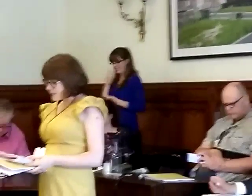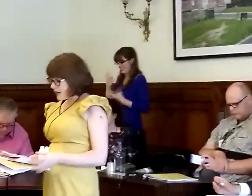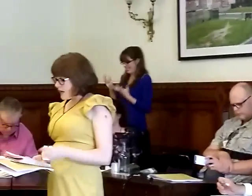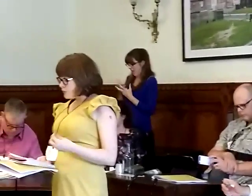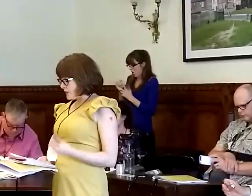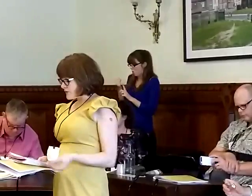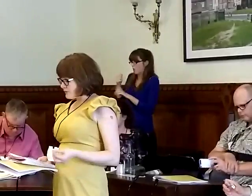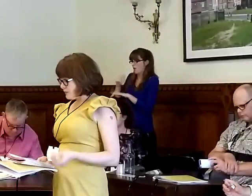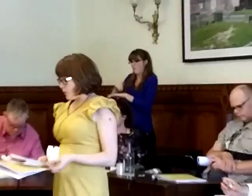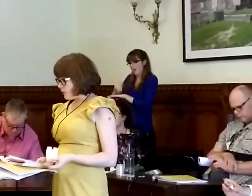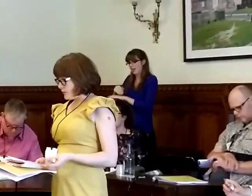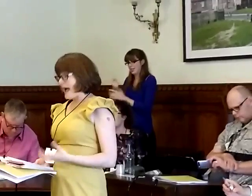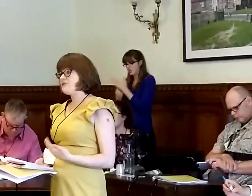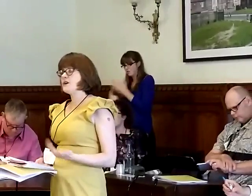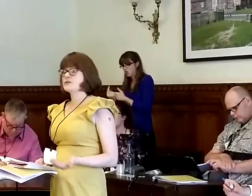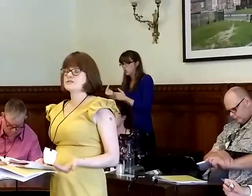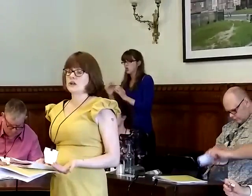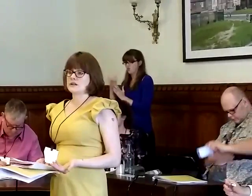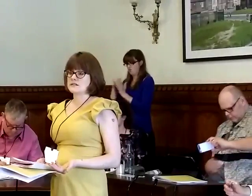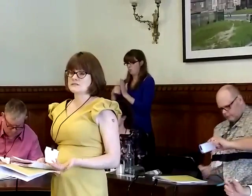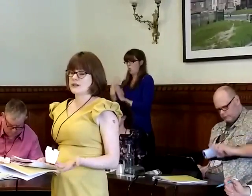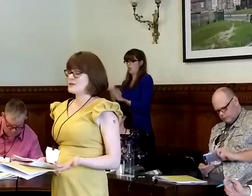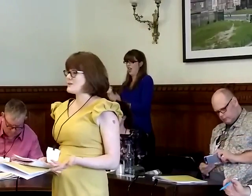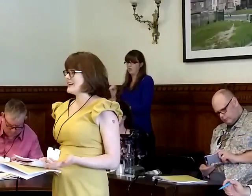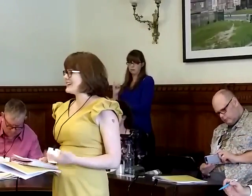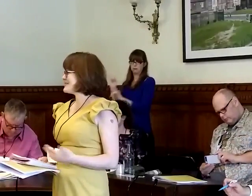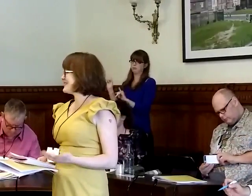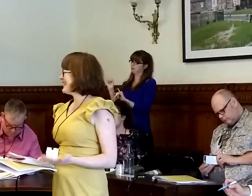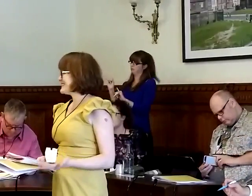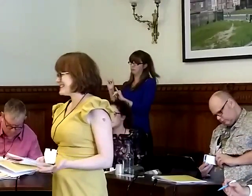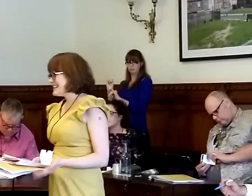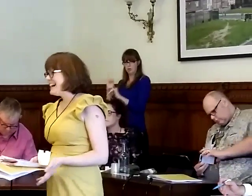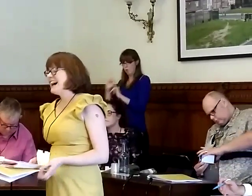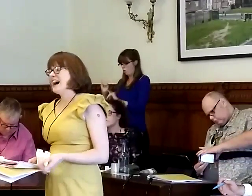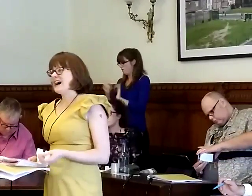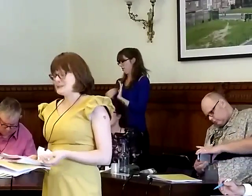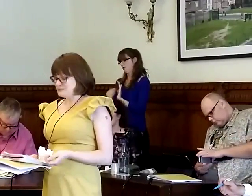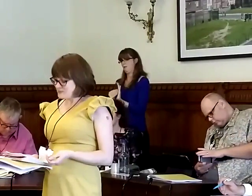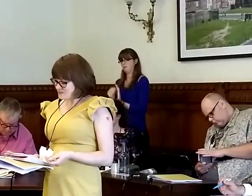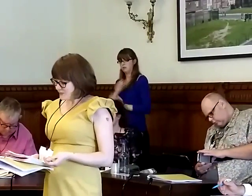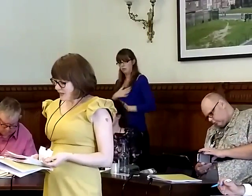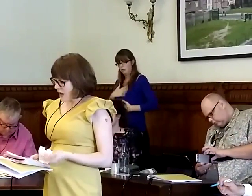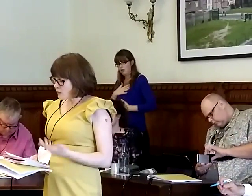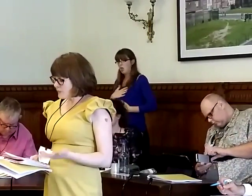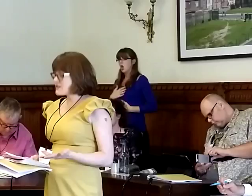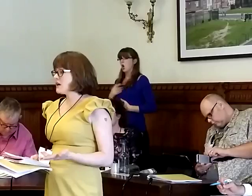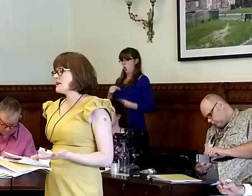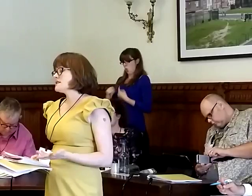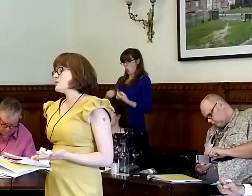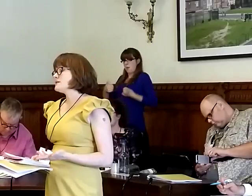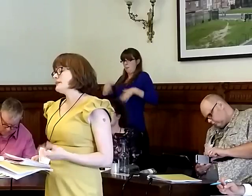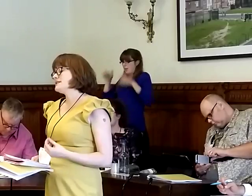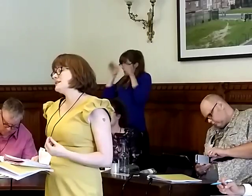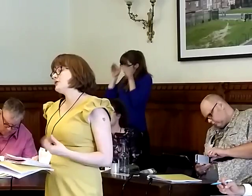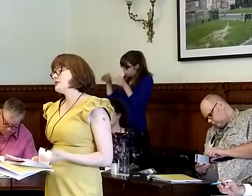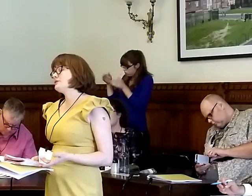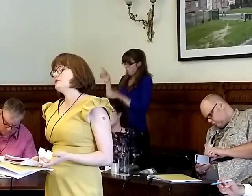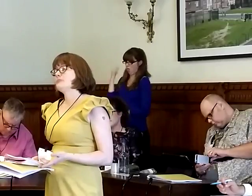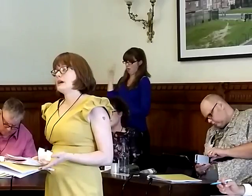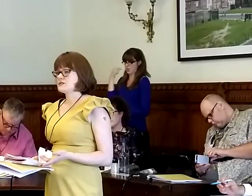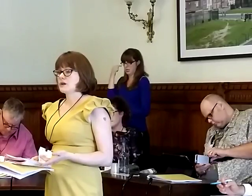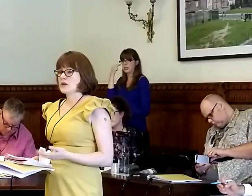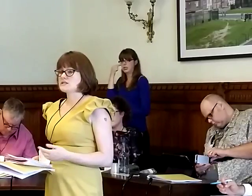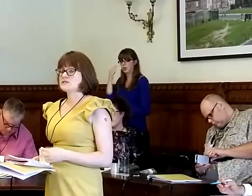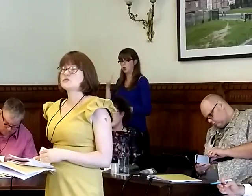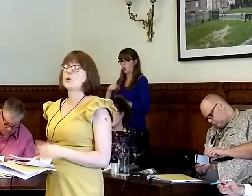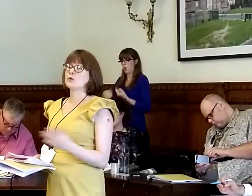the report. With the report, we have focused on London, because we're Inclusion London, and what we've done is we submitted Freedom